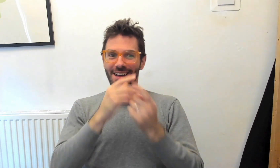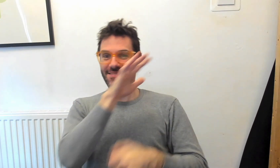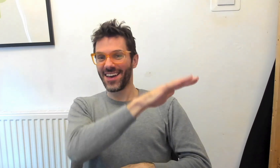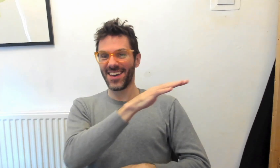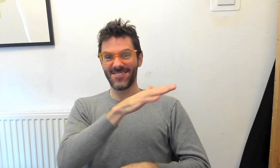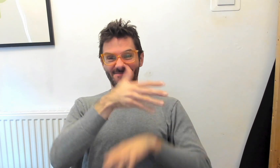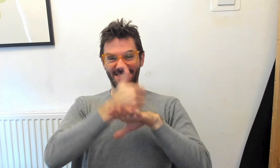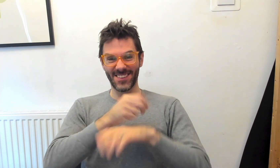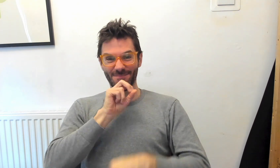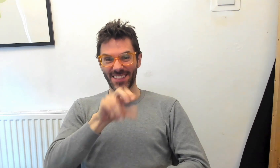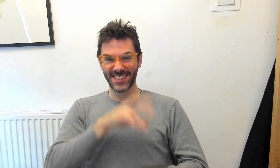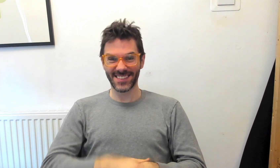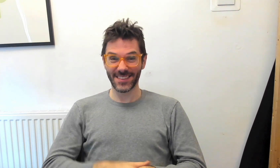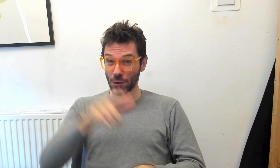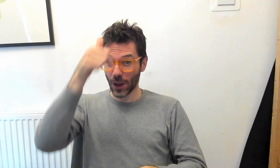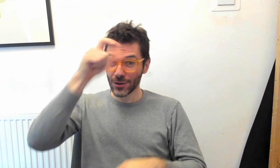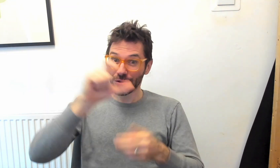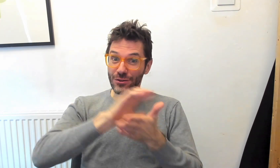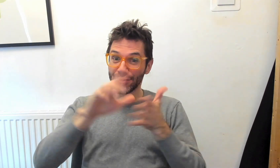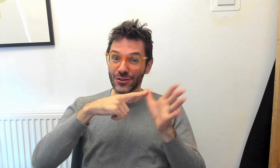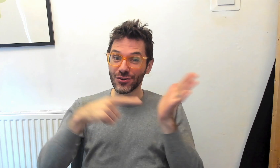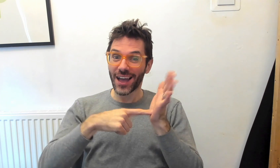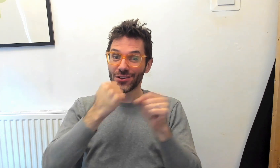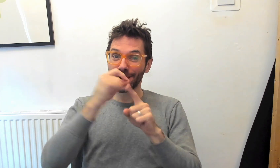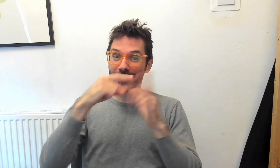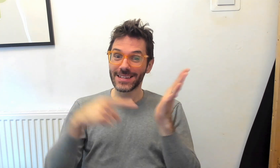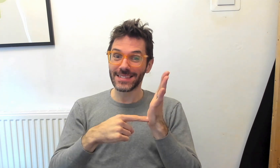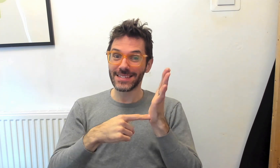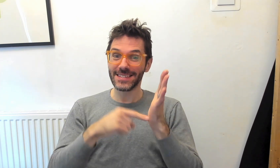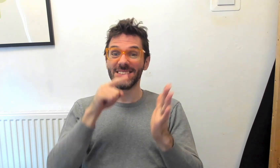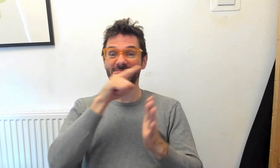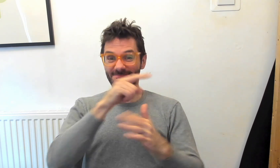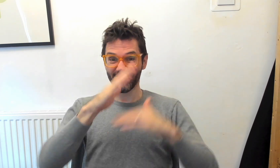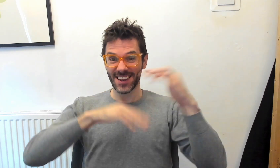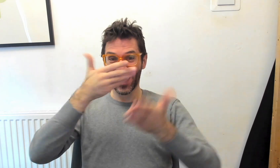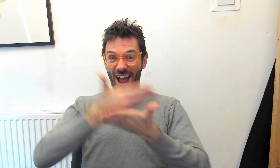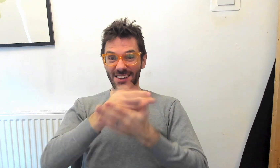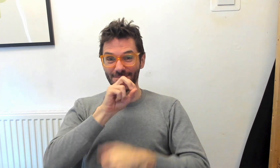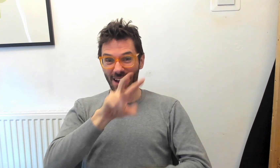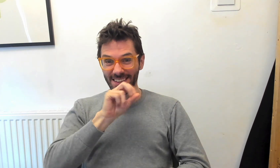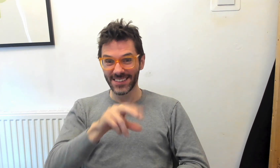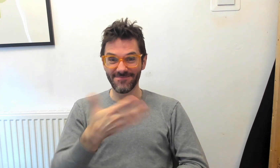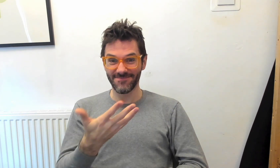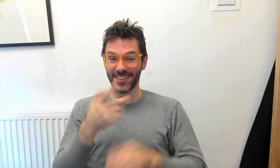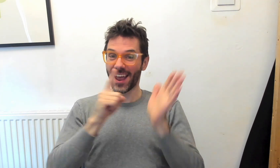based in Python. You'll be familiar with ChatGPT, which is built on Python, and